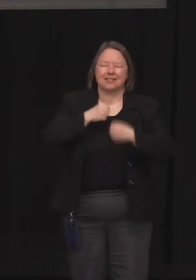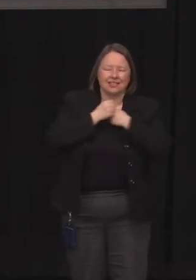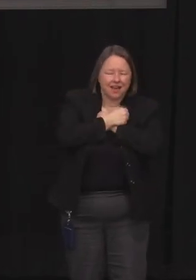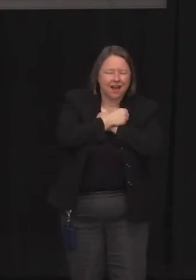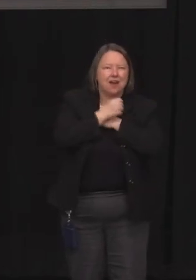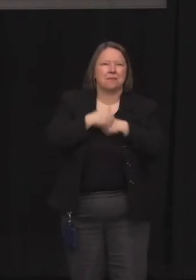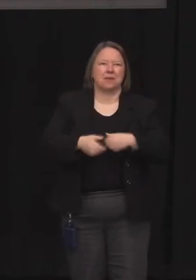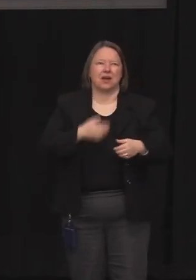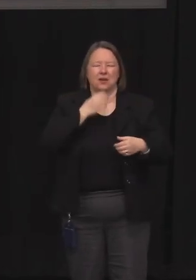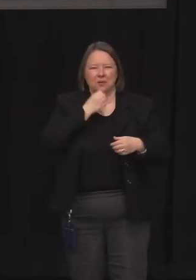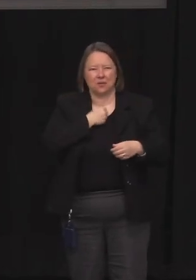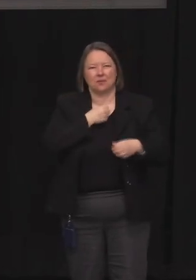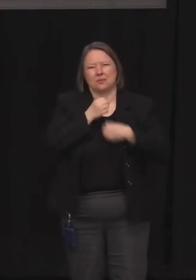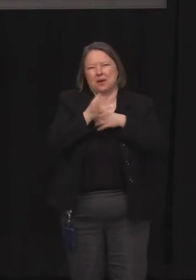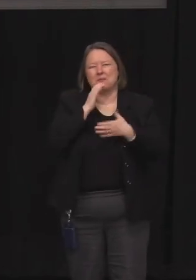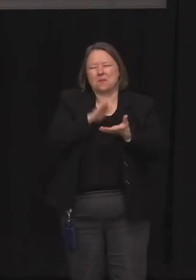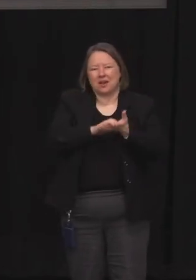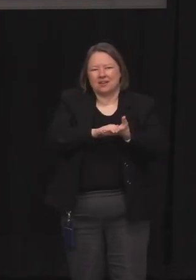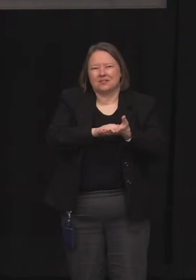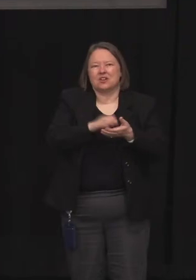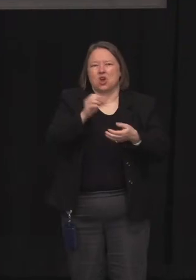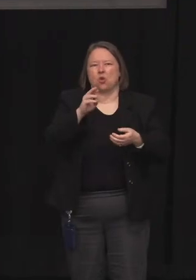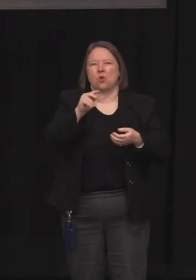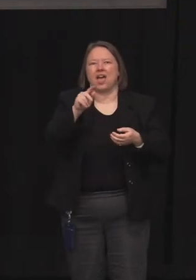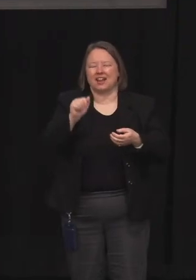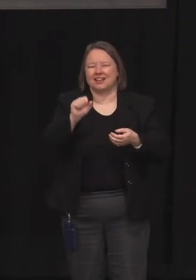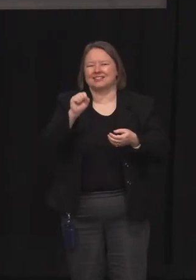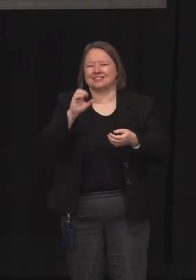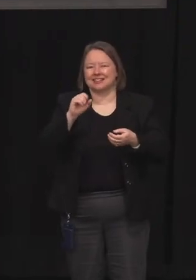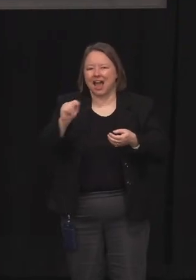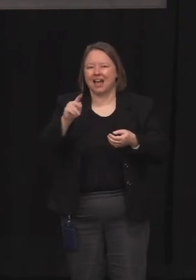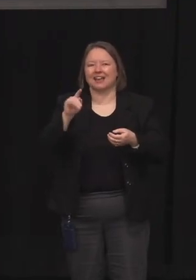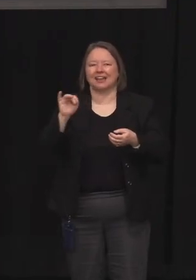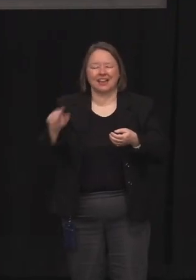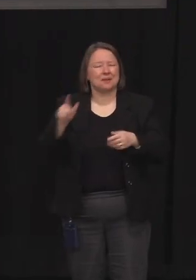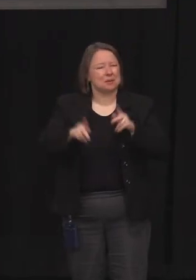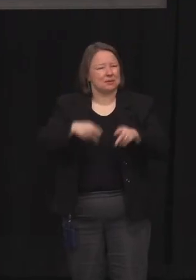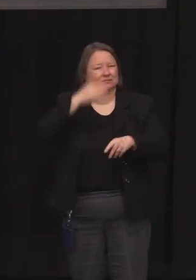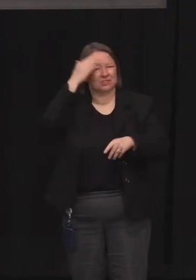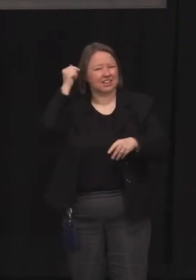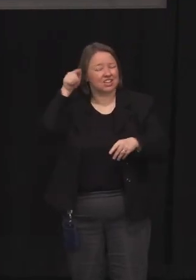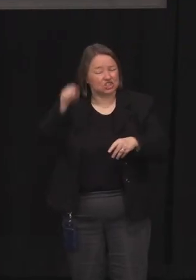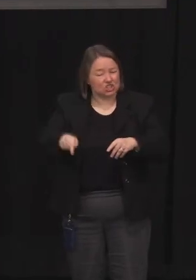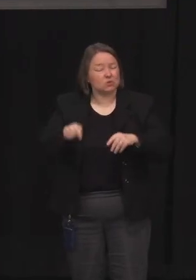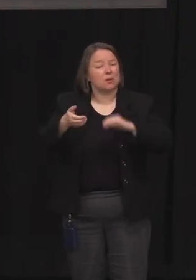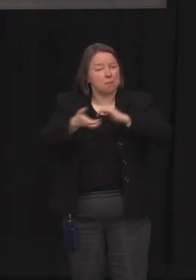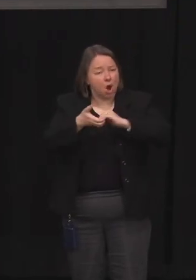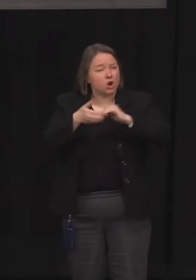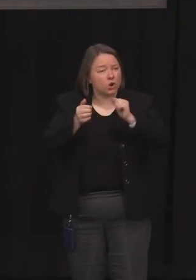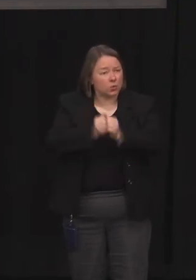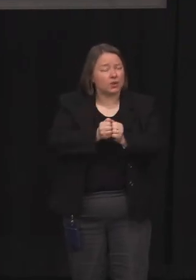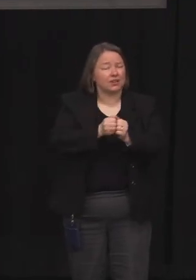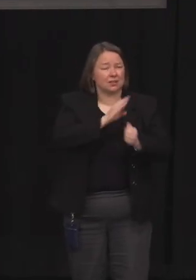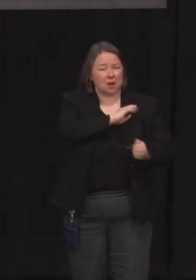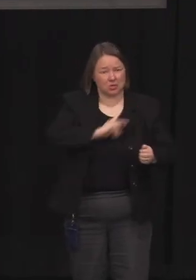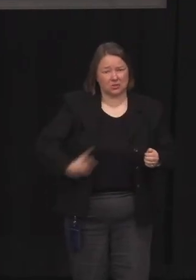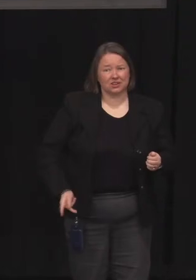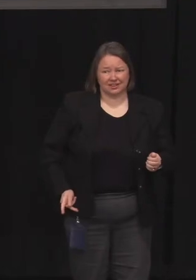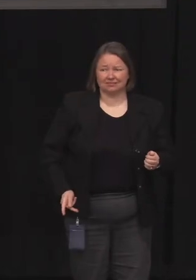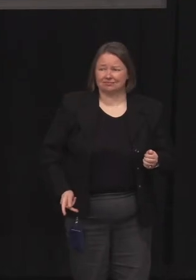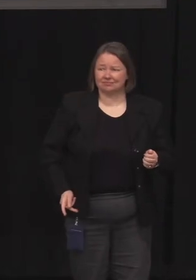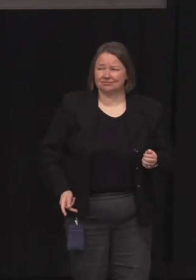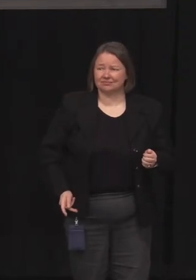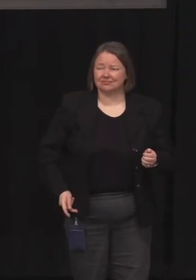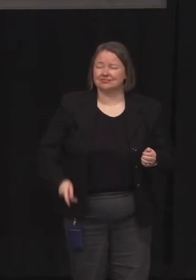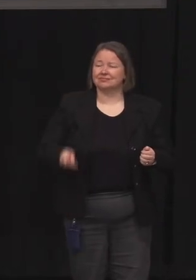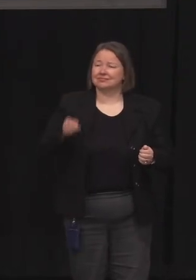Coretta Scott King, stated, "People are missing the fact that Coretta Scott King was a co-partner with Martin in the